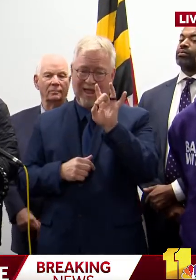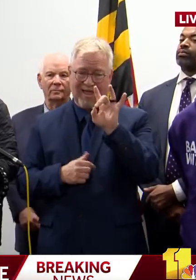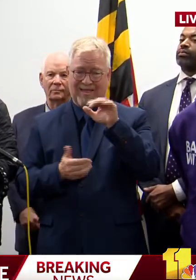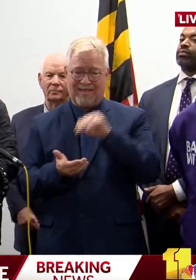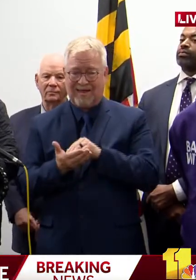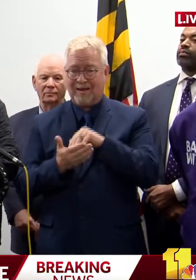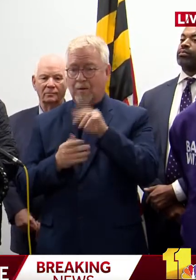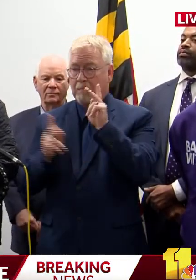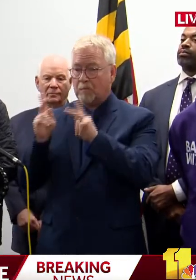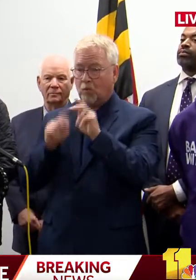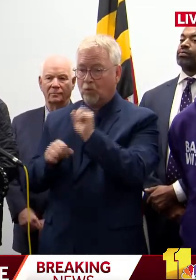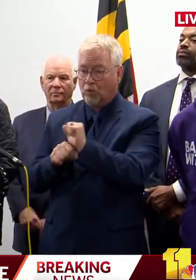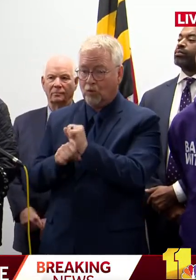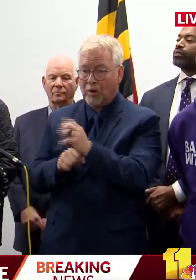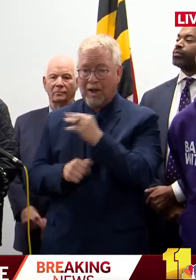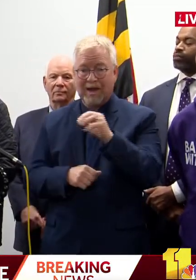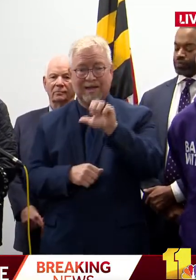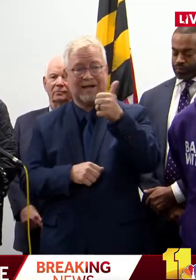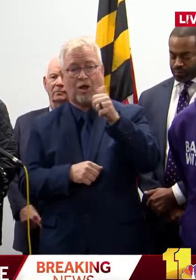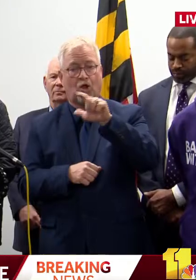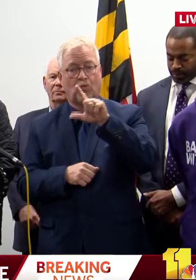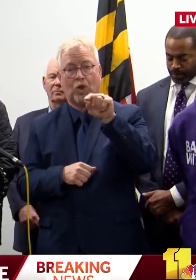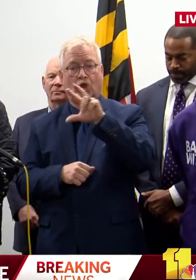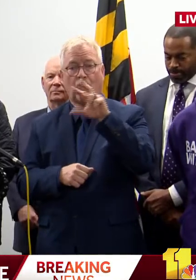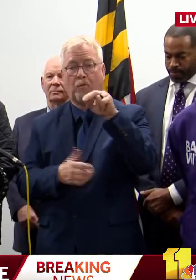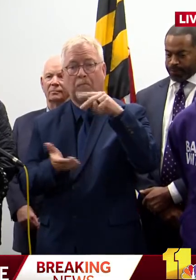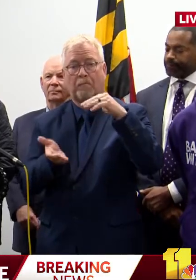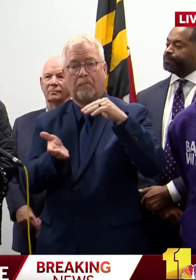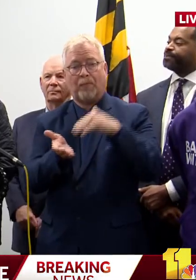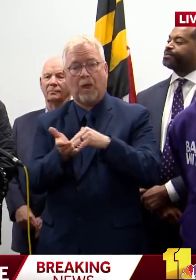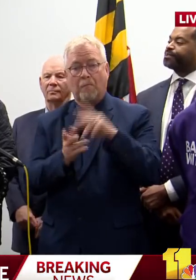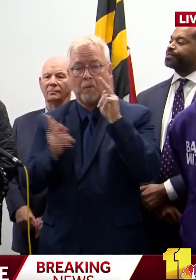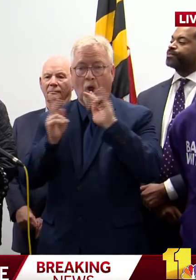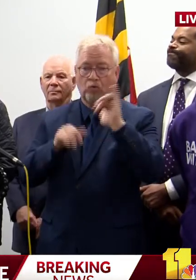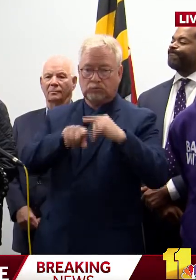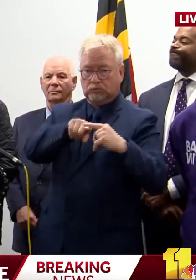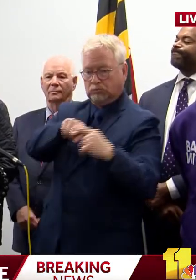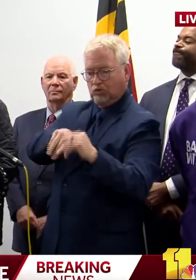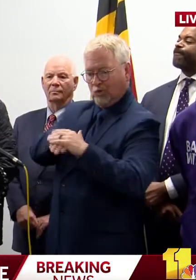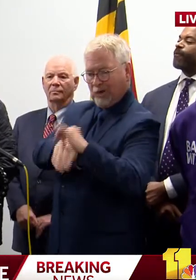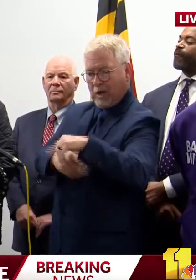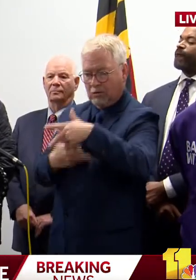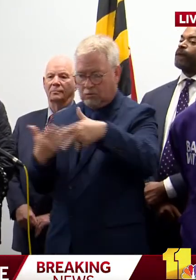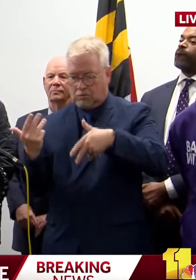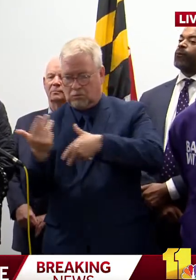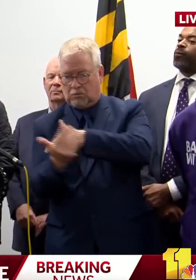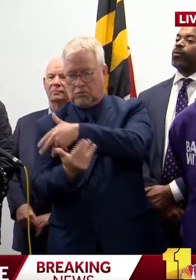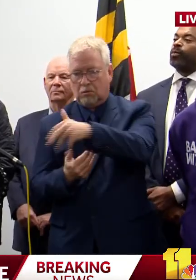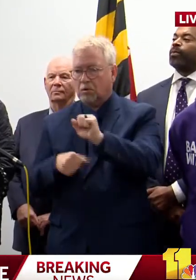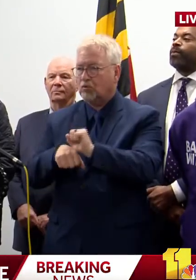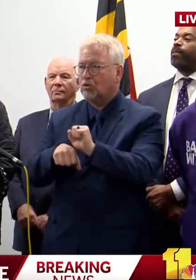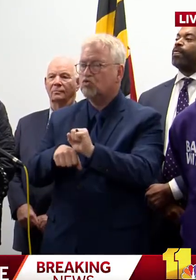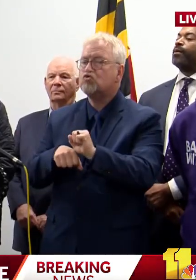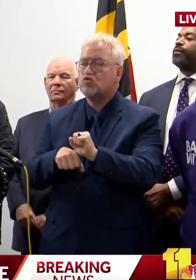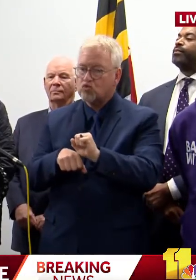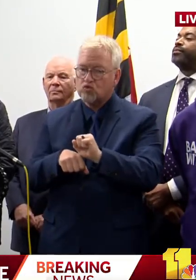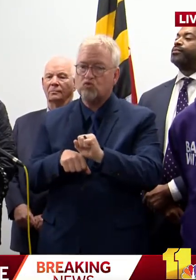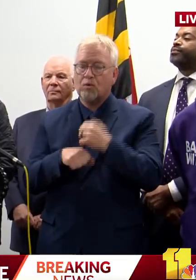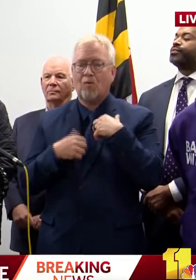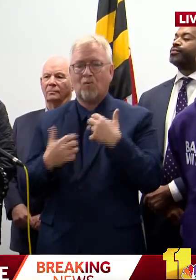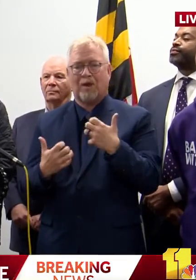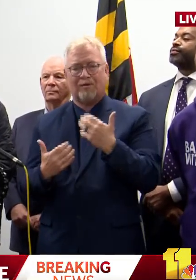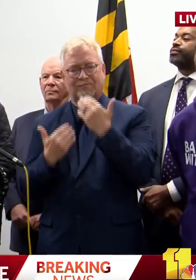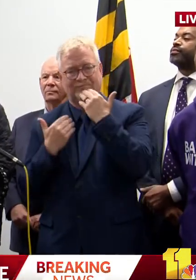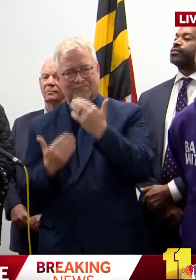there directly, the tens of thousands of people whose economic livelihood is tied up with the port. So I want to thank the President of the United